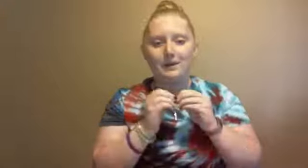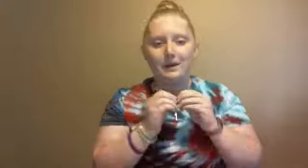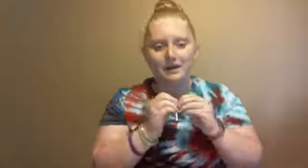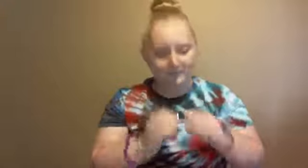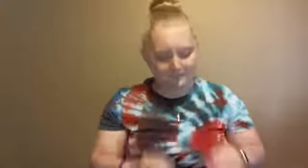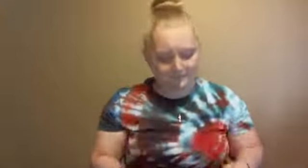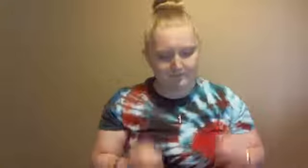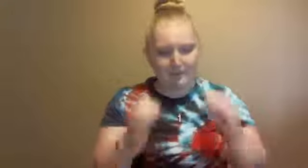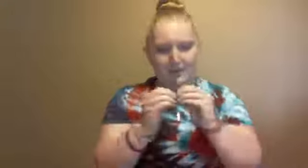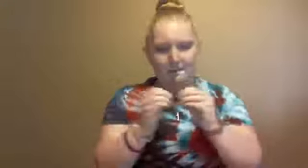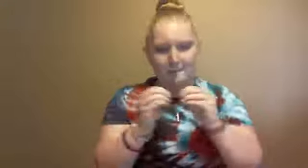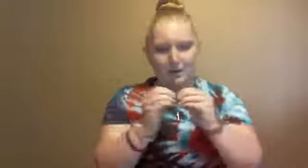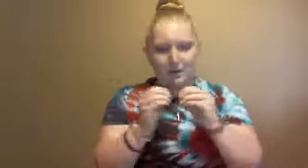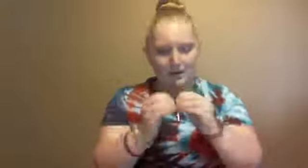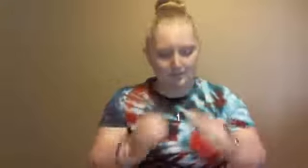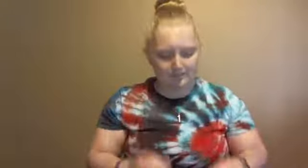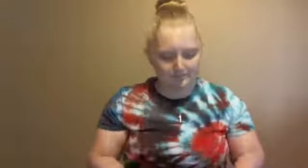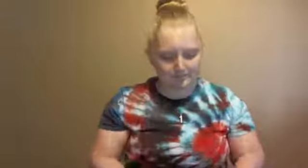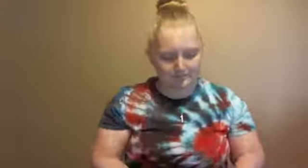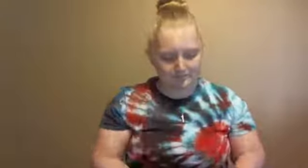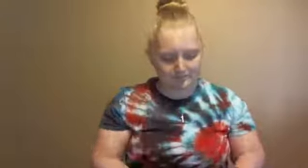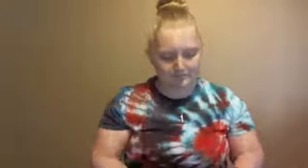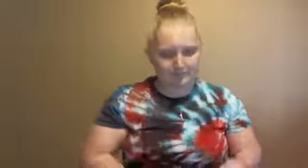more, more.